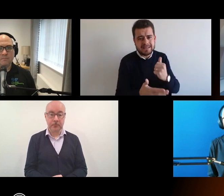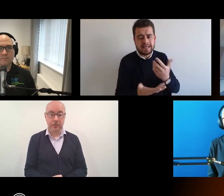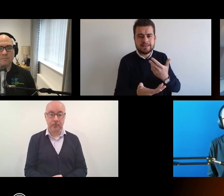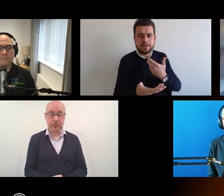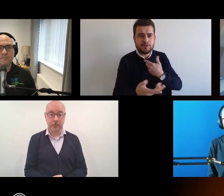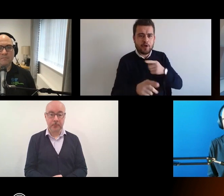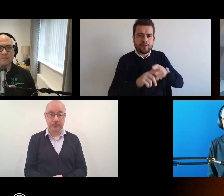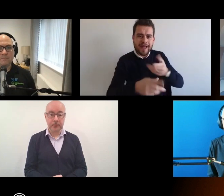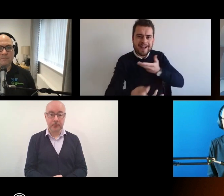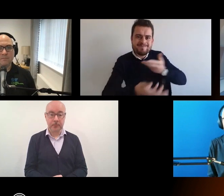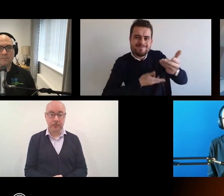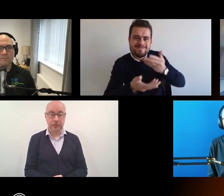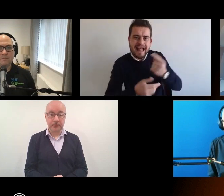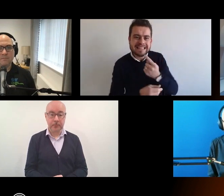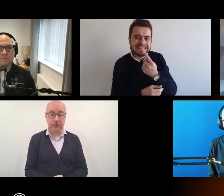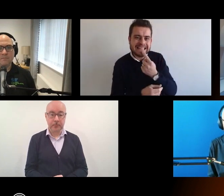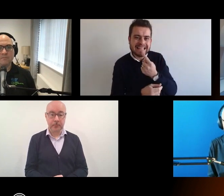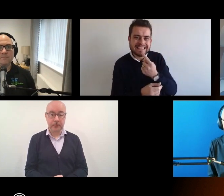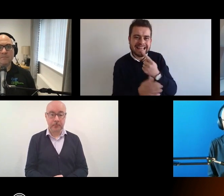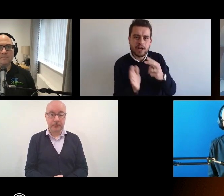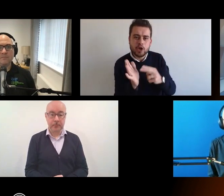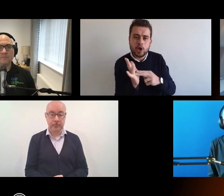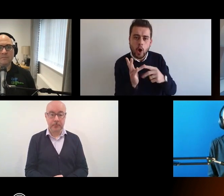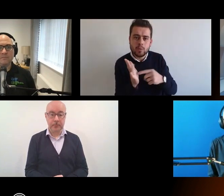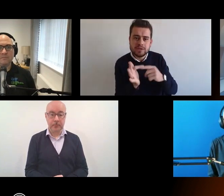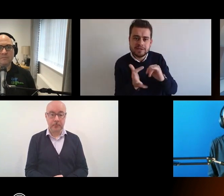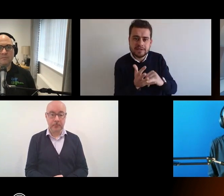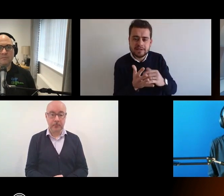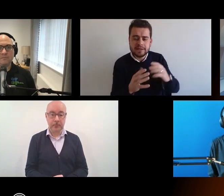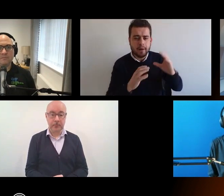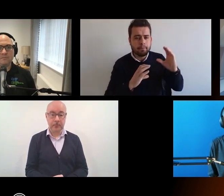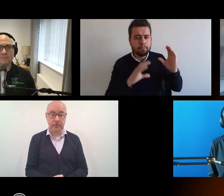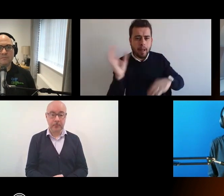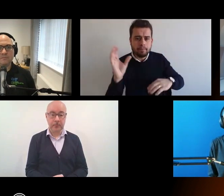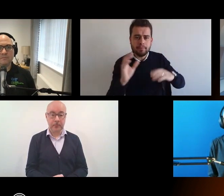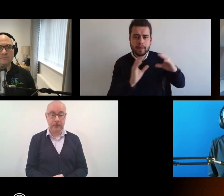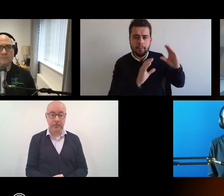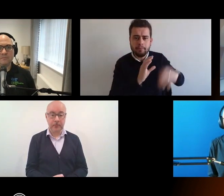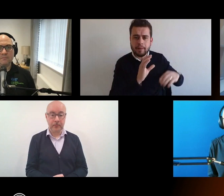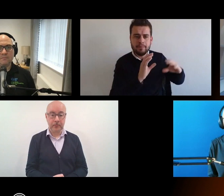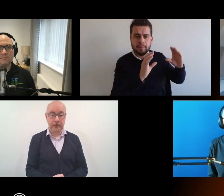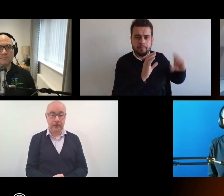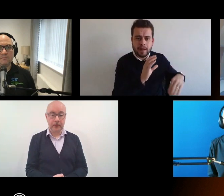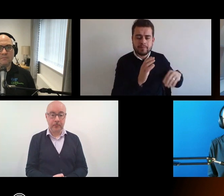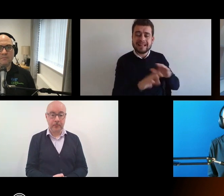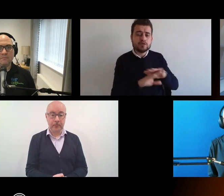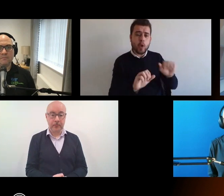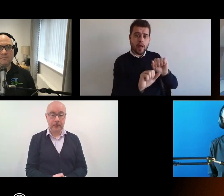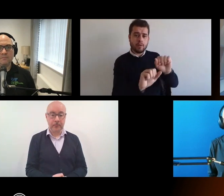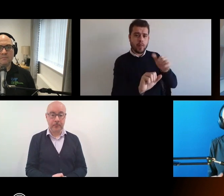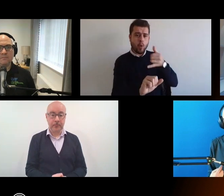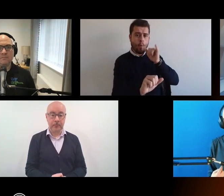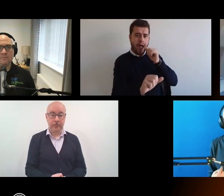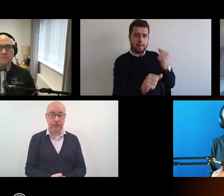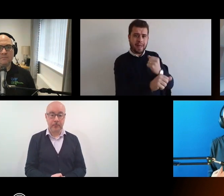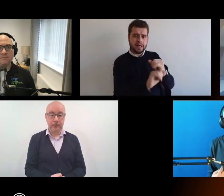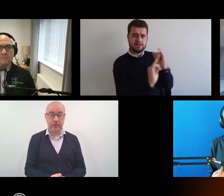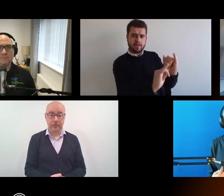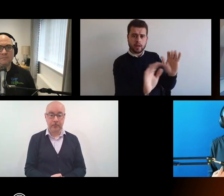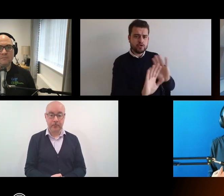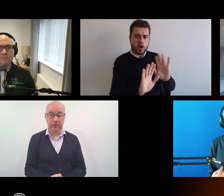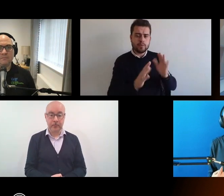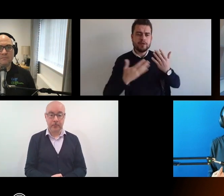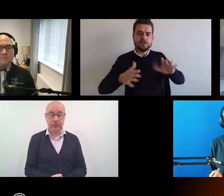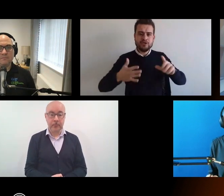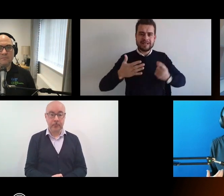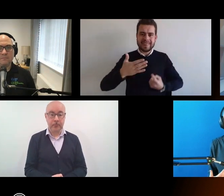the winemakers themselves were fantastic, trying to have conversations with me. And they would give me tasting notes, but